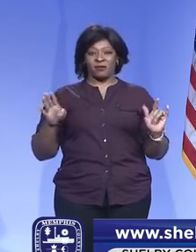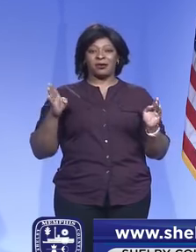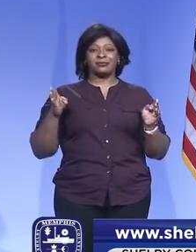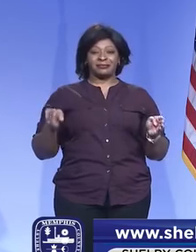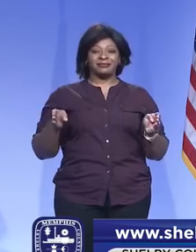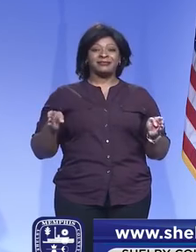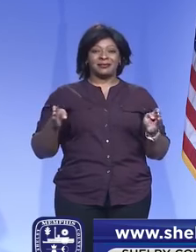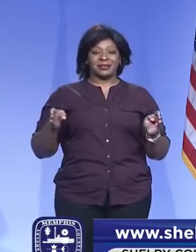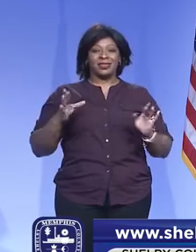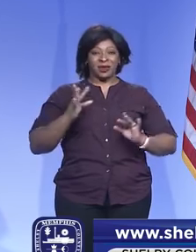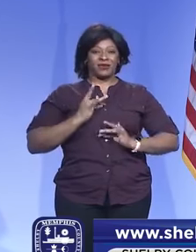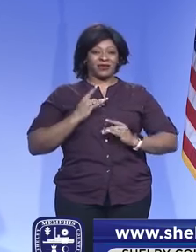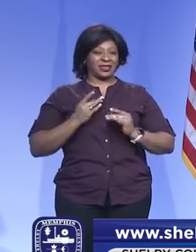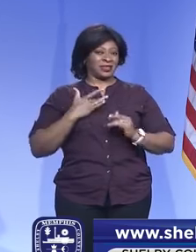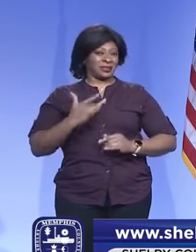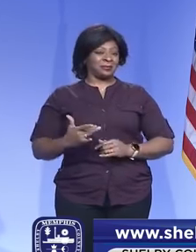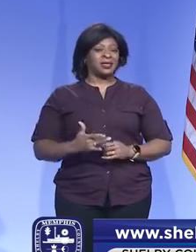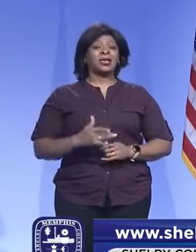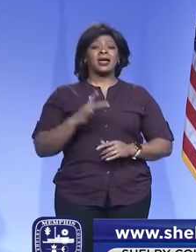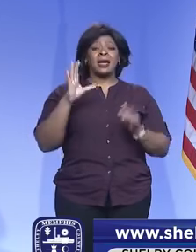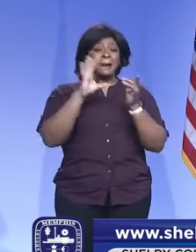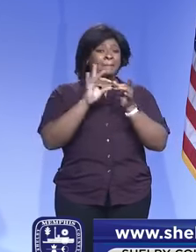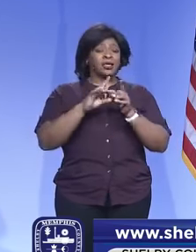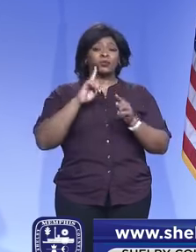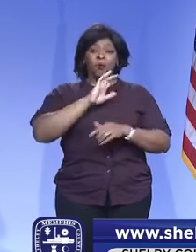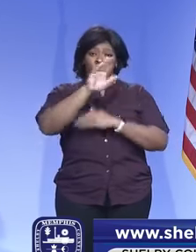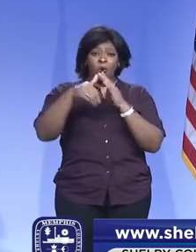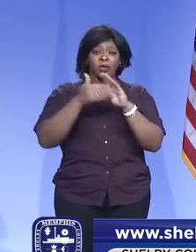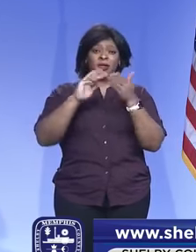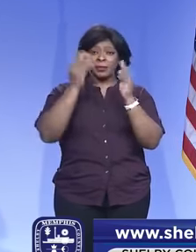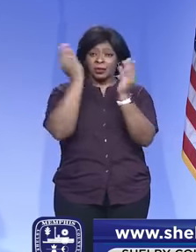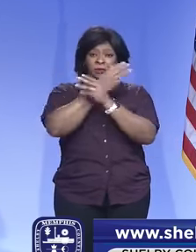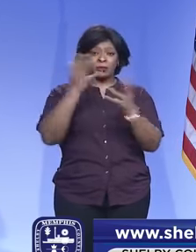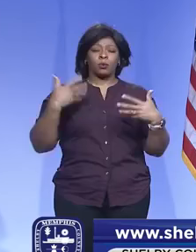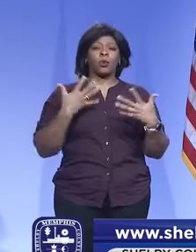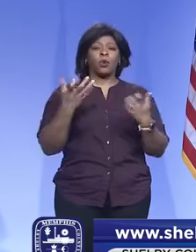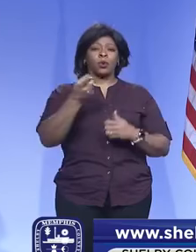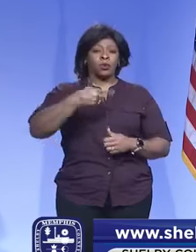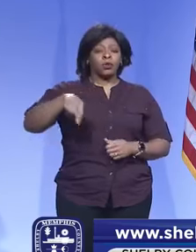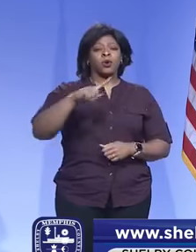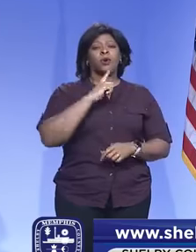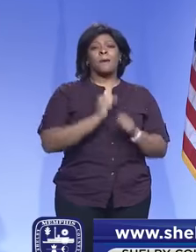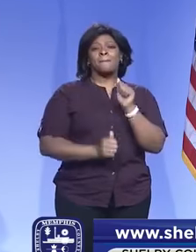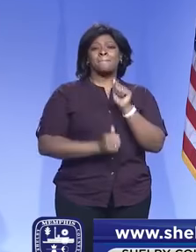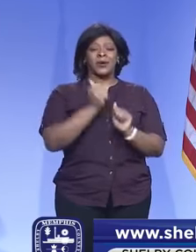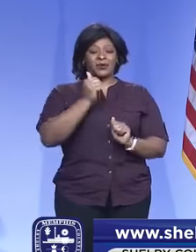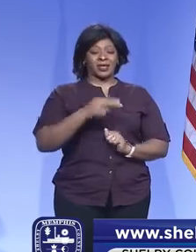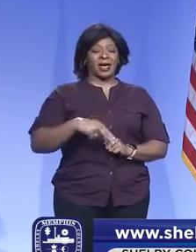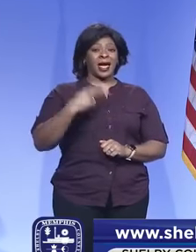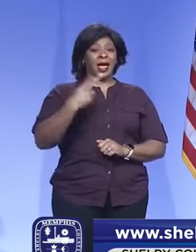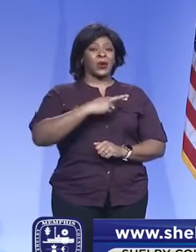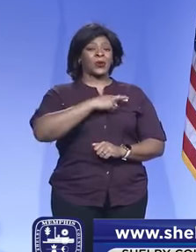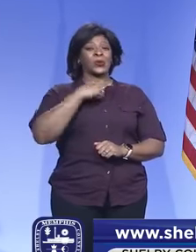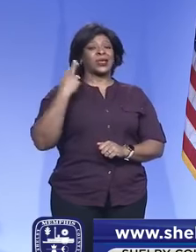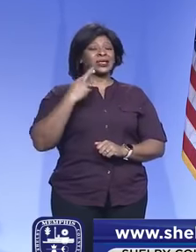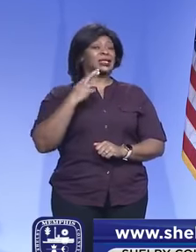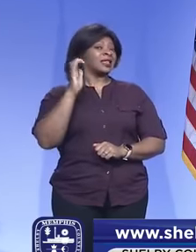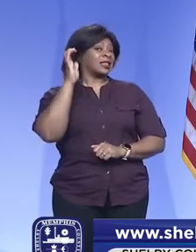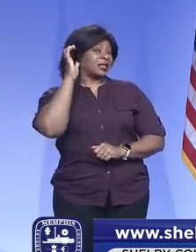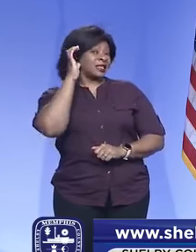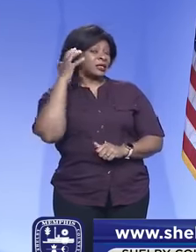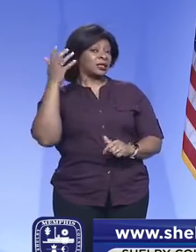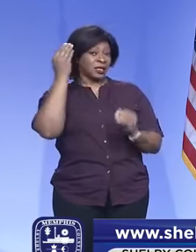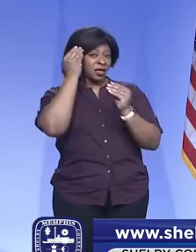And so while our messages really are to the full community, we want those who are most at risk to really heed the information that